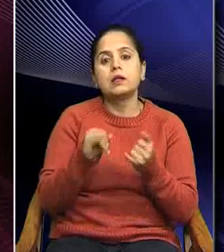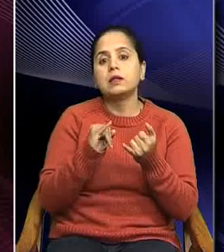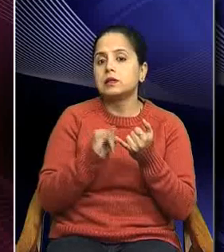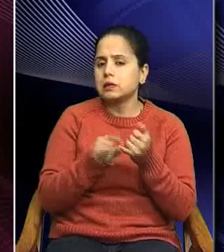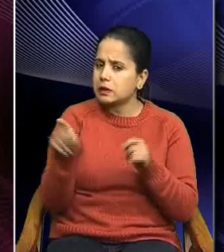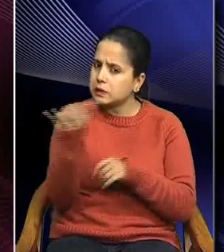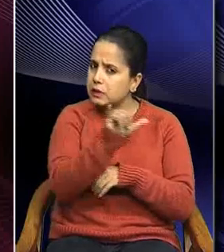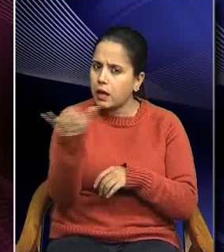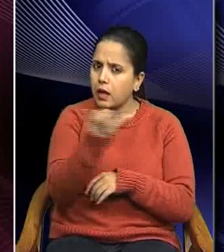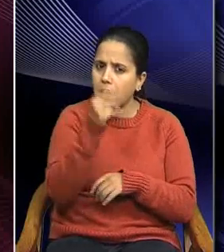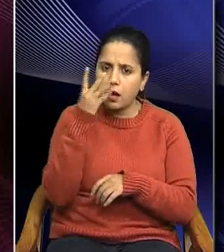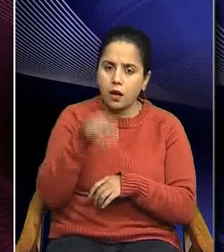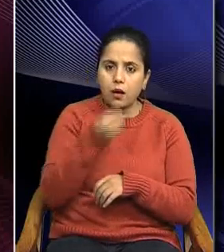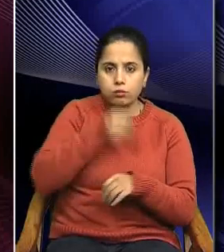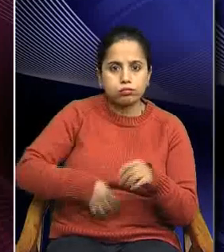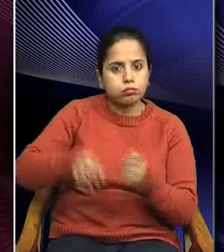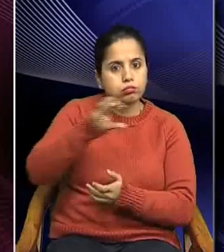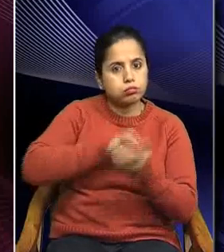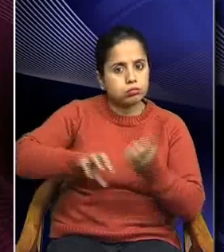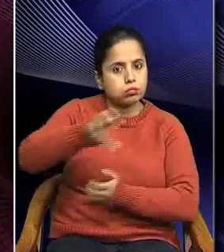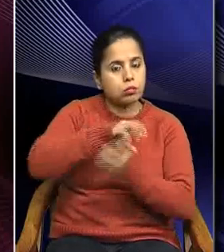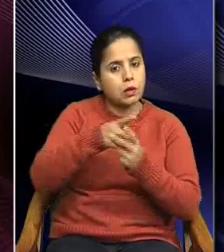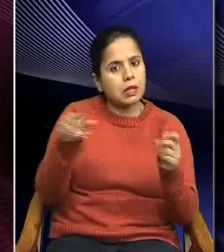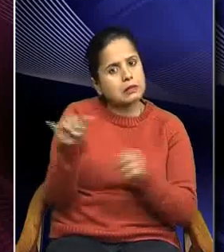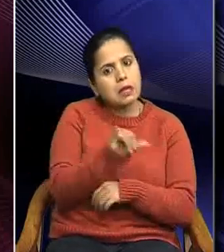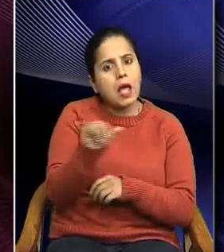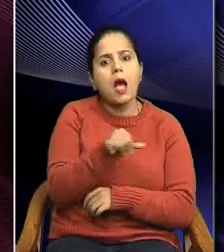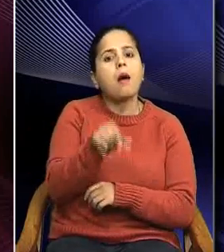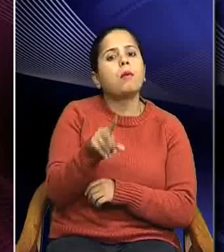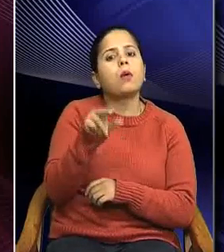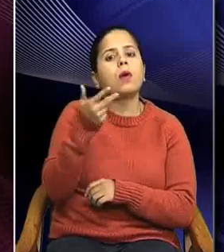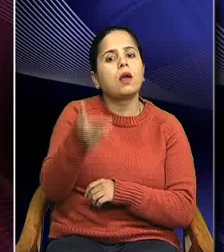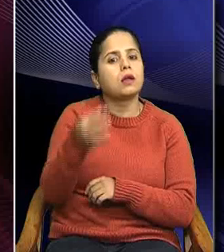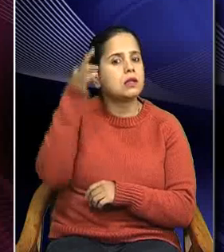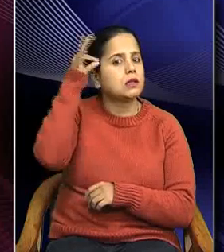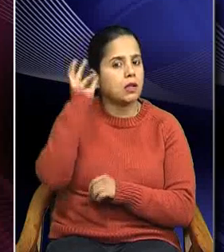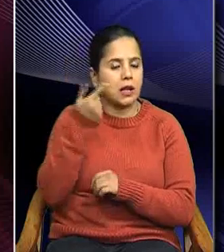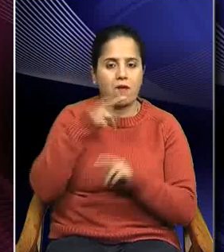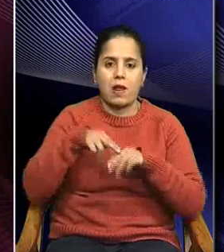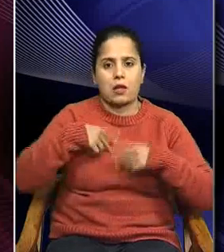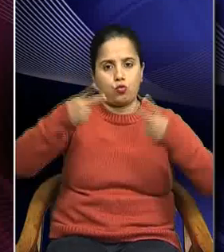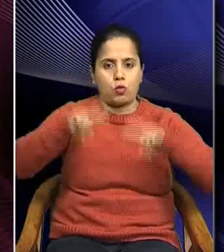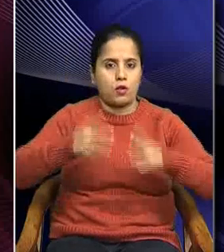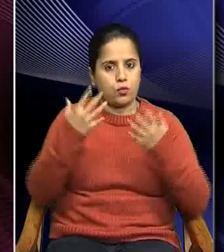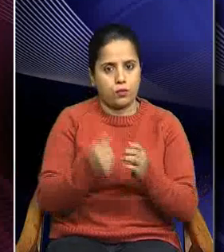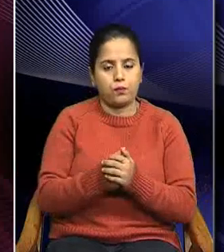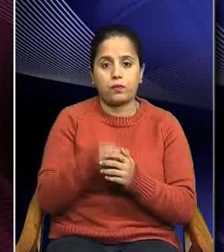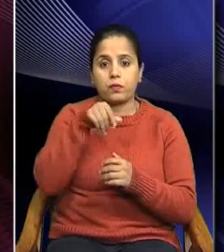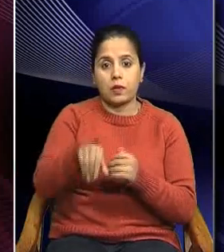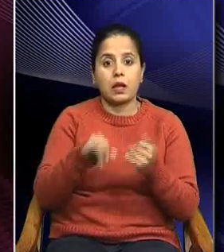as that of digestion. So, if we were to translate, say,